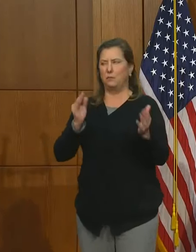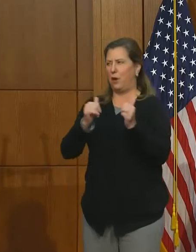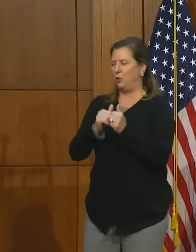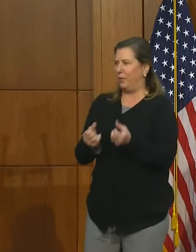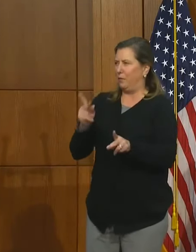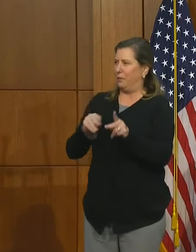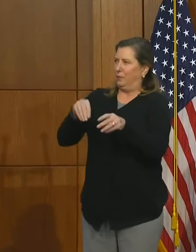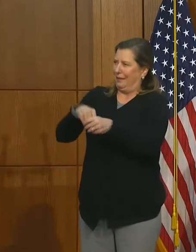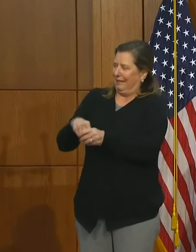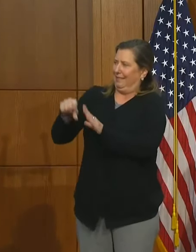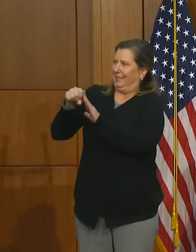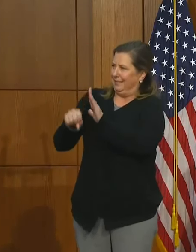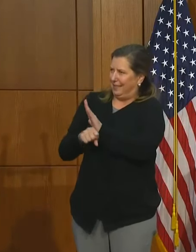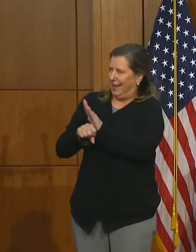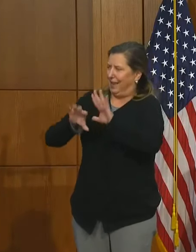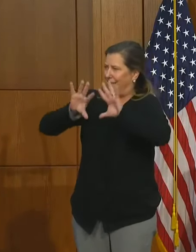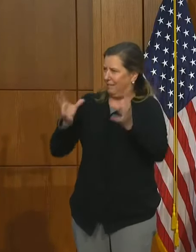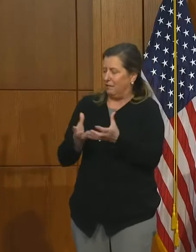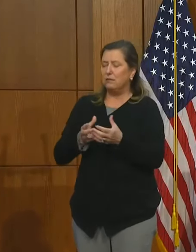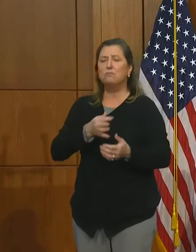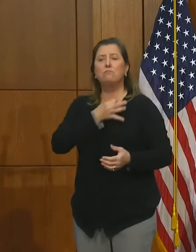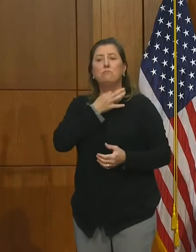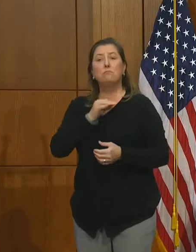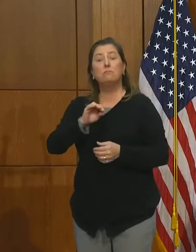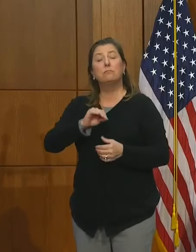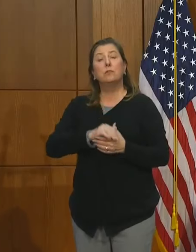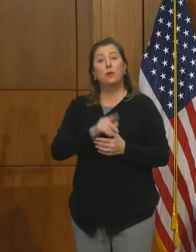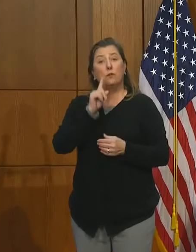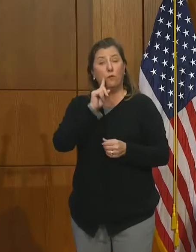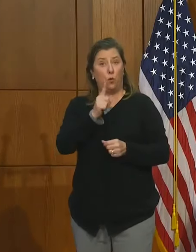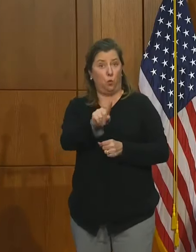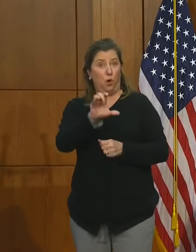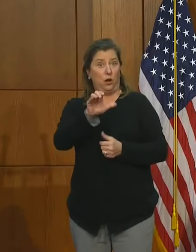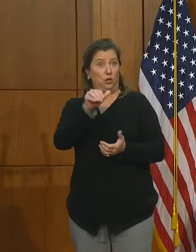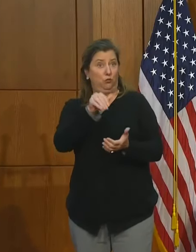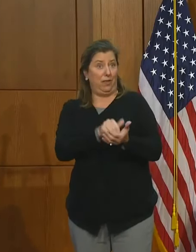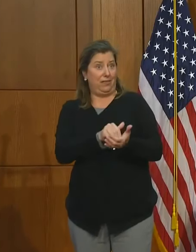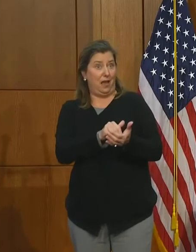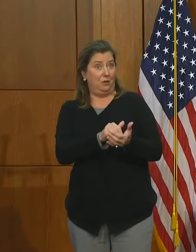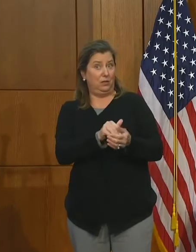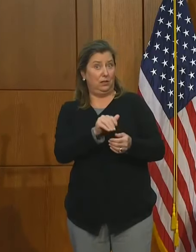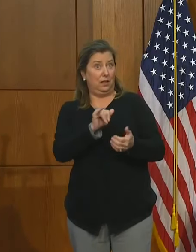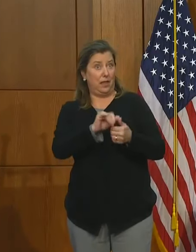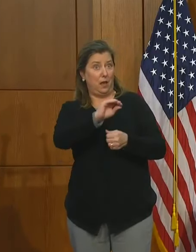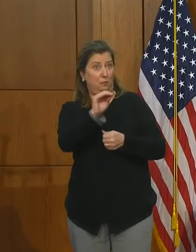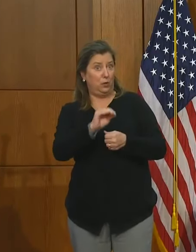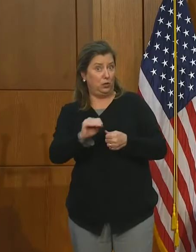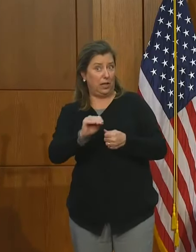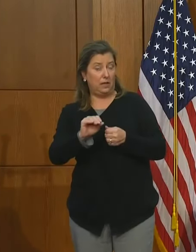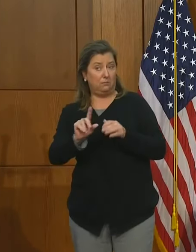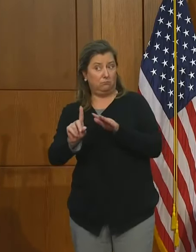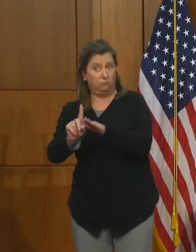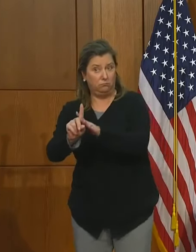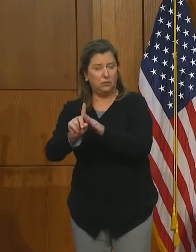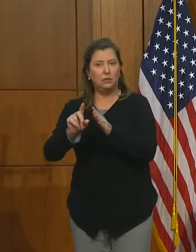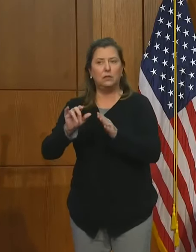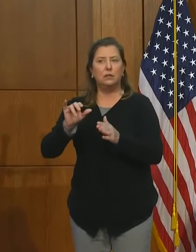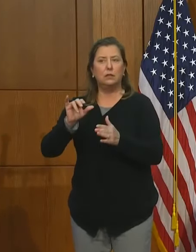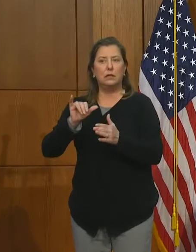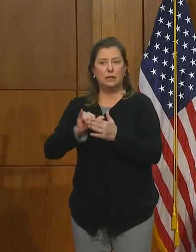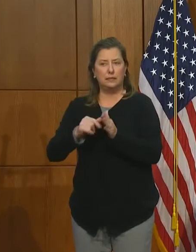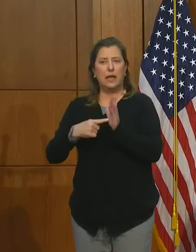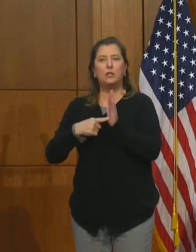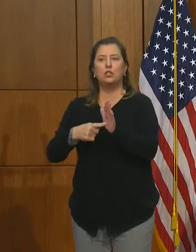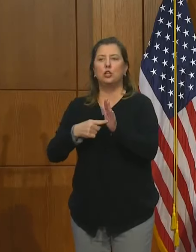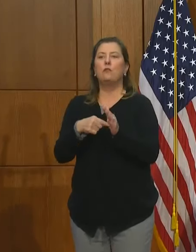the state. And are the rates per 100,000 that VDH is reporting the best indicator of the pervasiveness of the virus